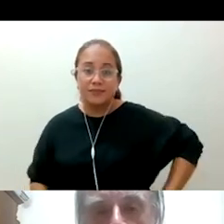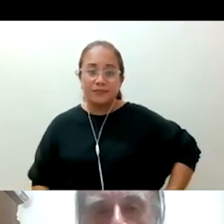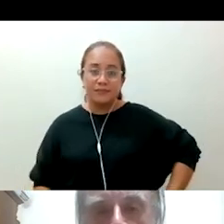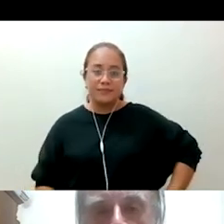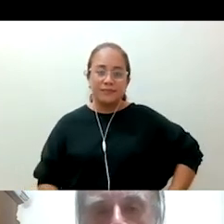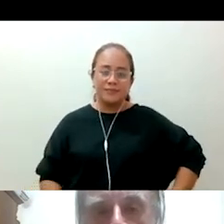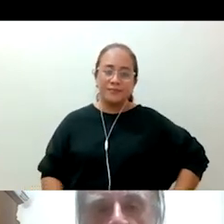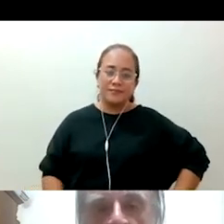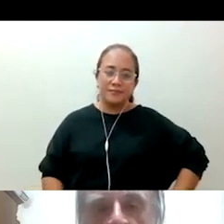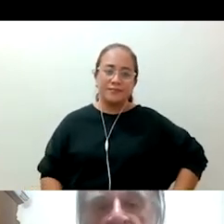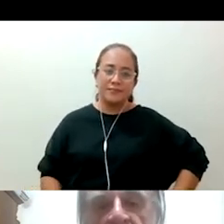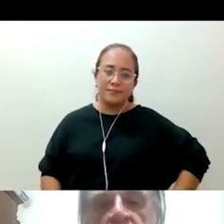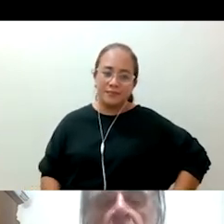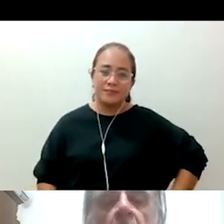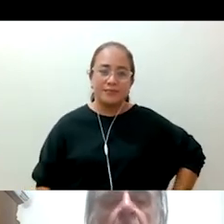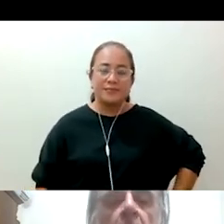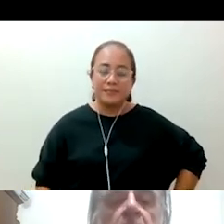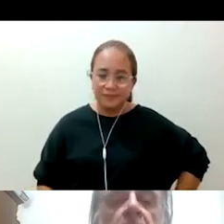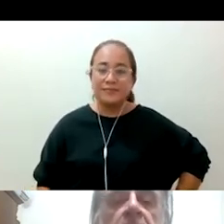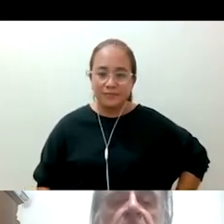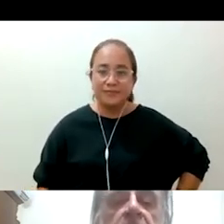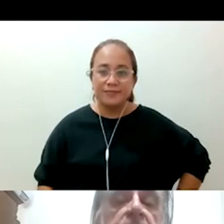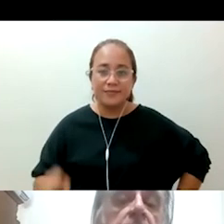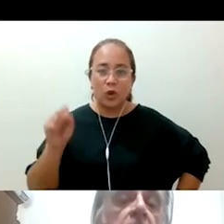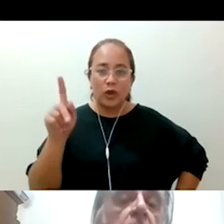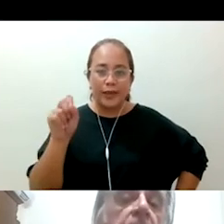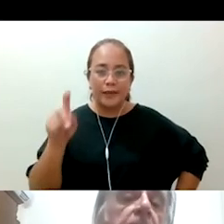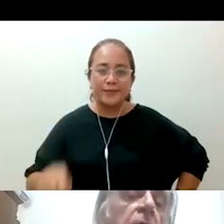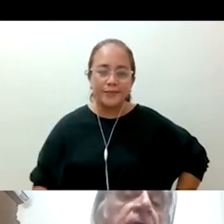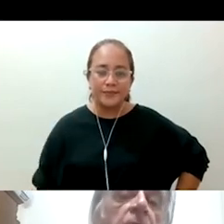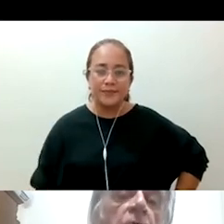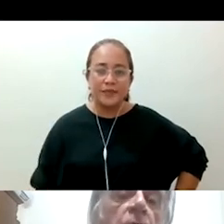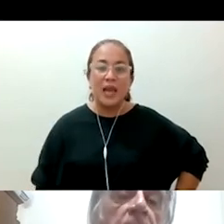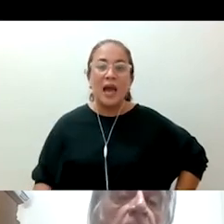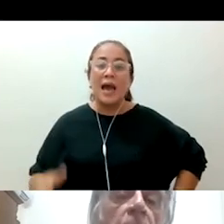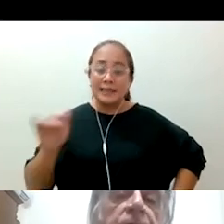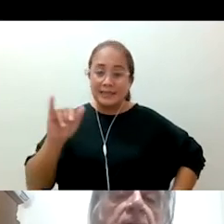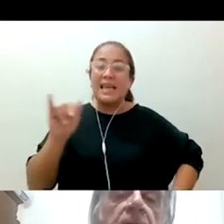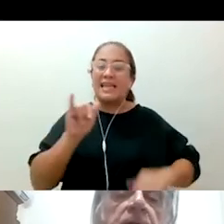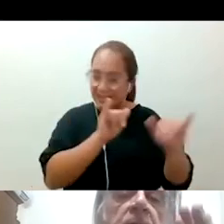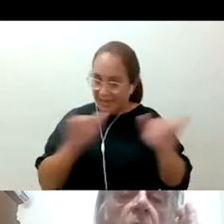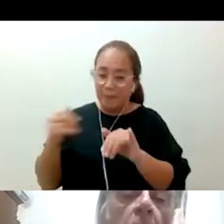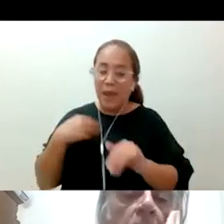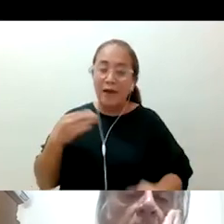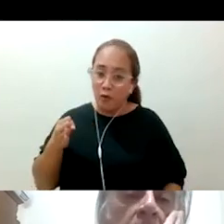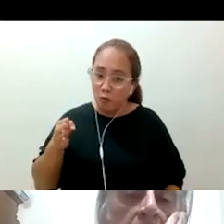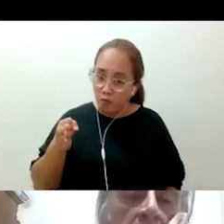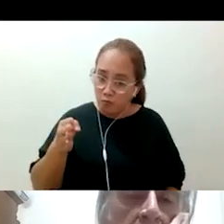It's different, sir. It's different. Different. I Okay. understand it's different. So they both have movement. Which has the